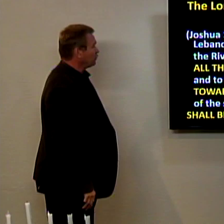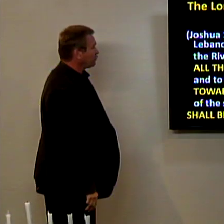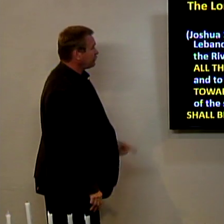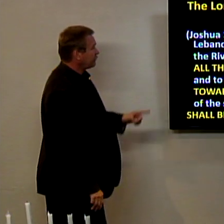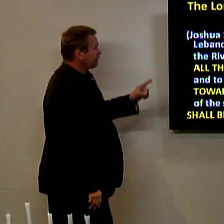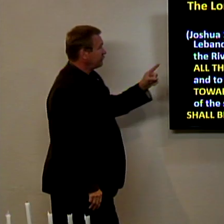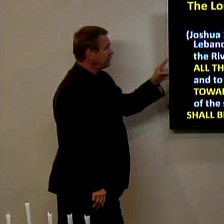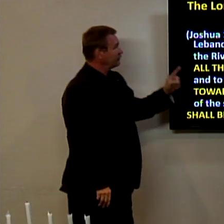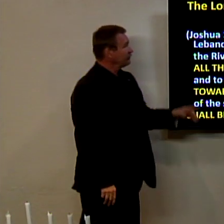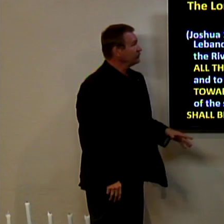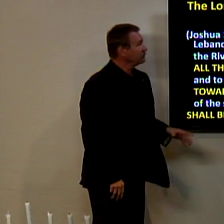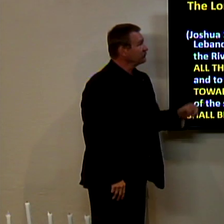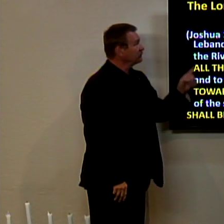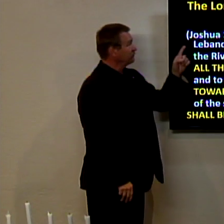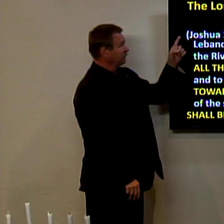were powerful words.